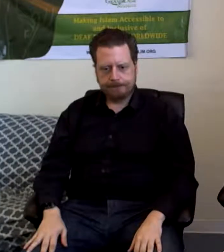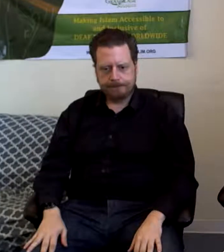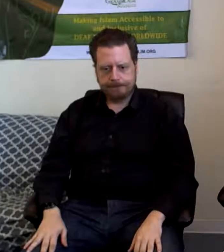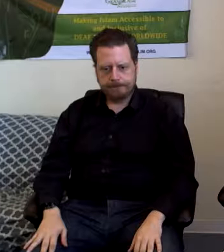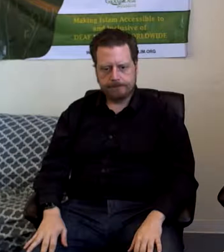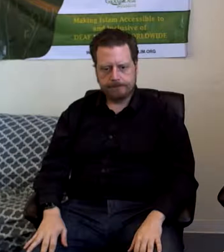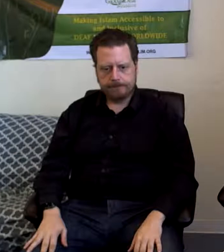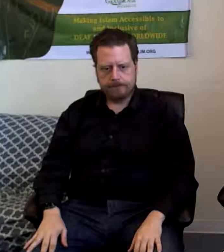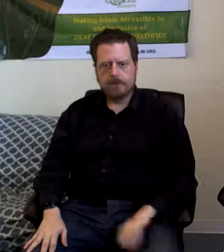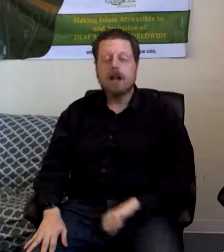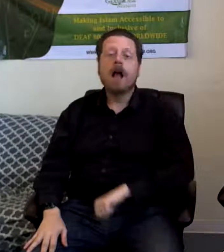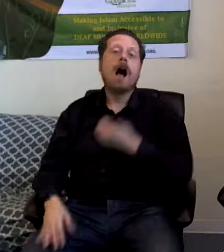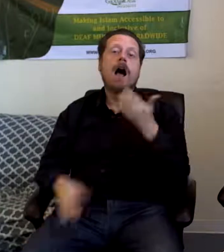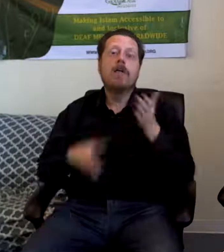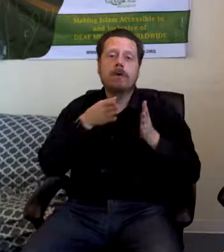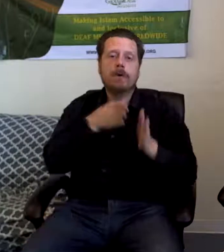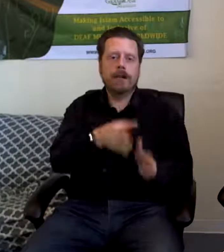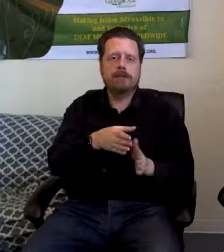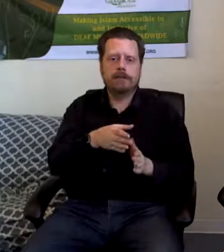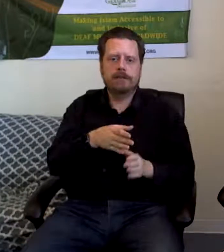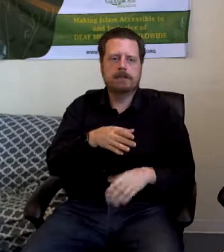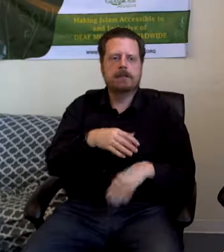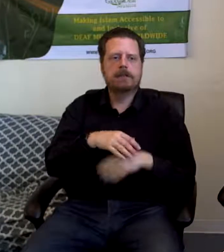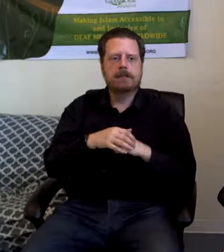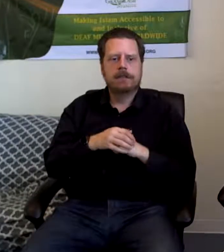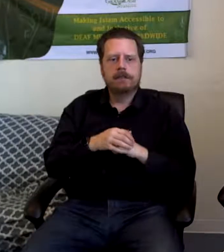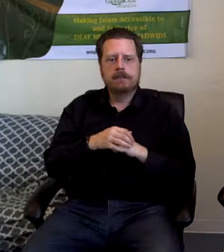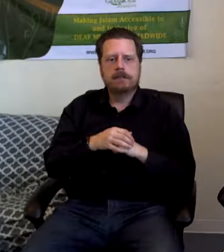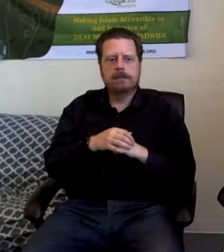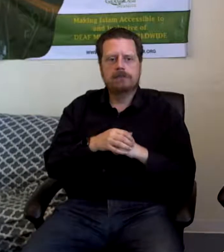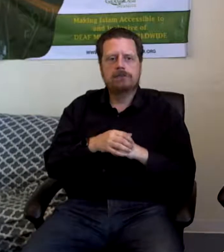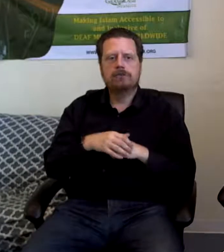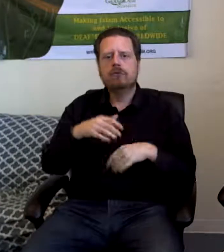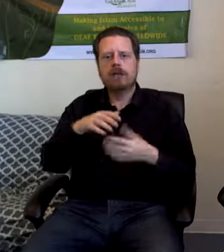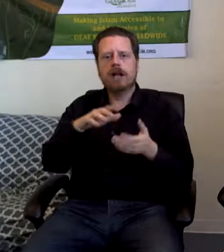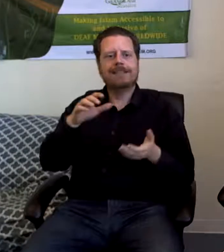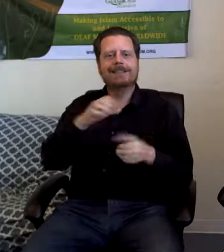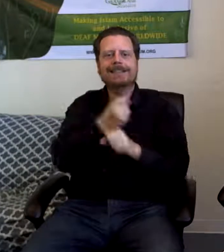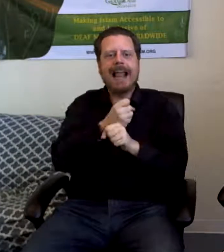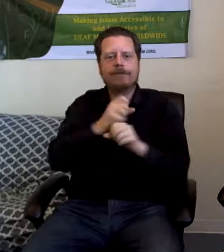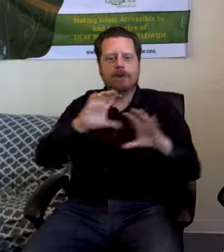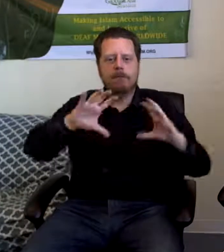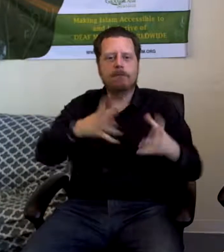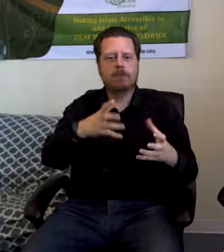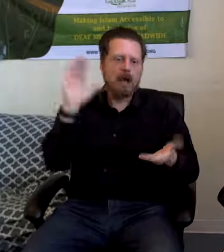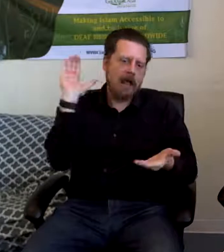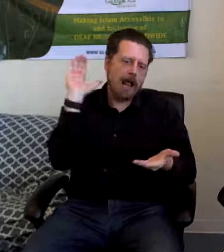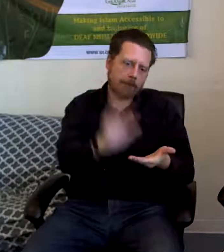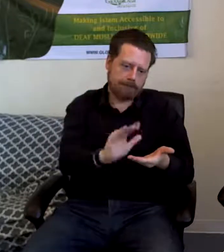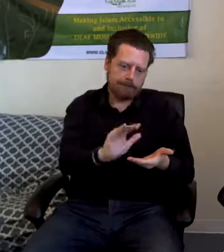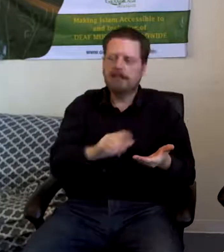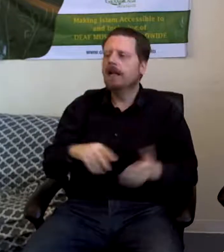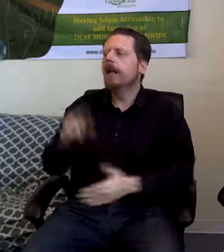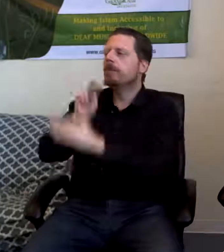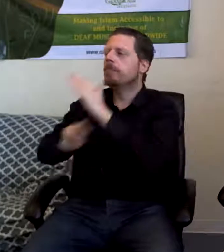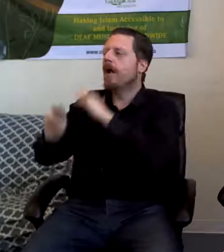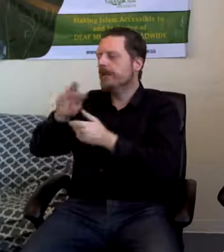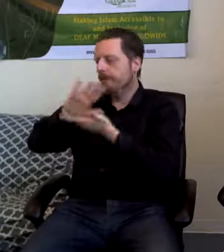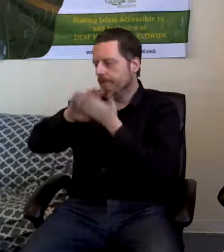The other one, to dry the pool of slavery, the Prophet, peace be upon him, says in a